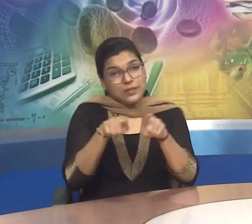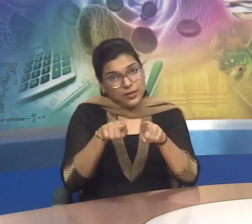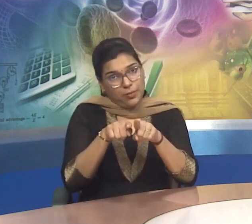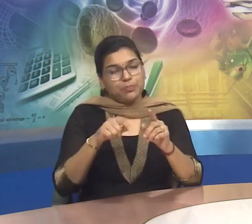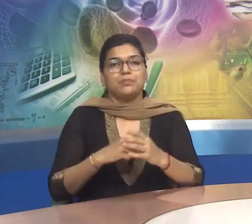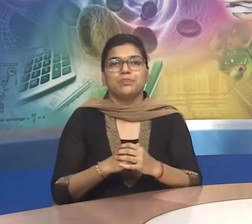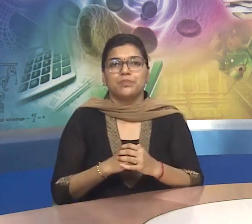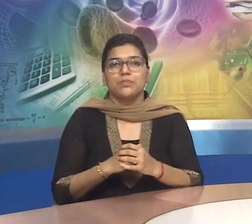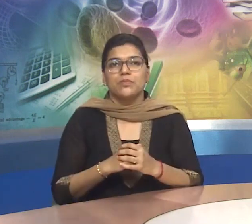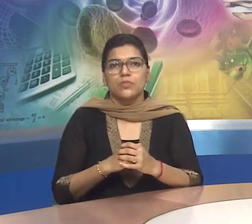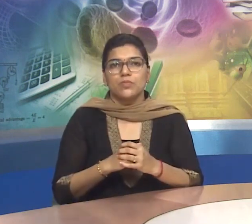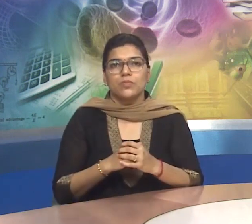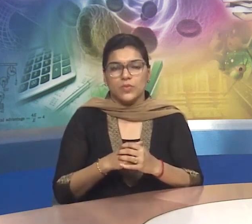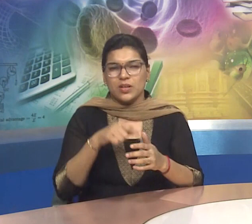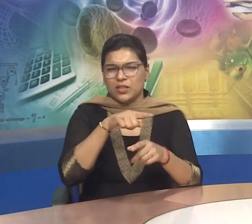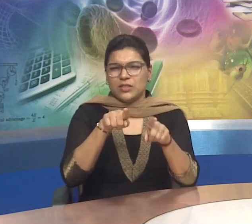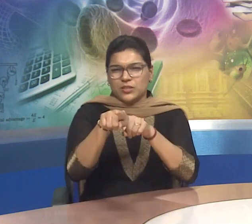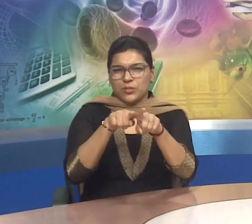the people of the community.